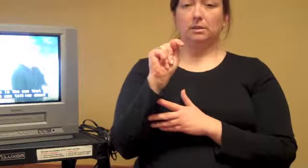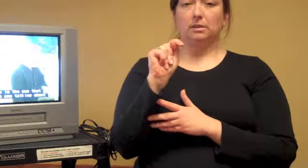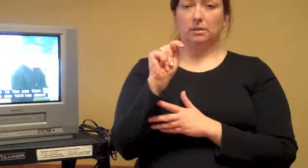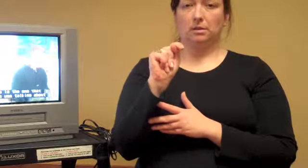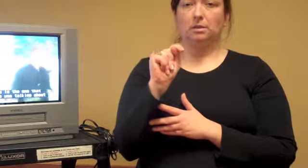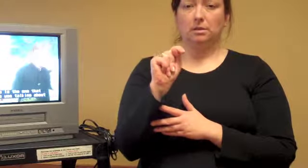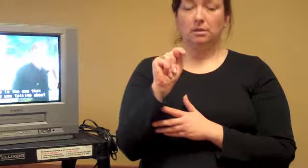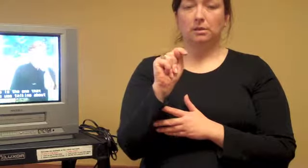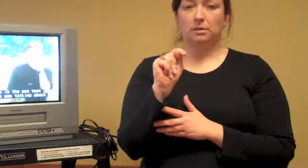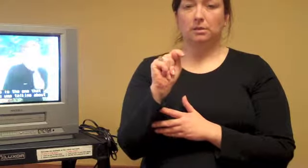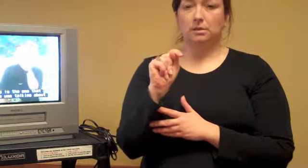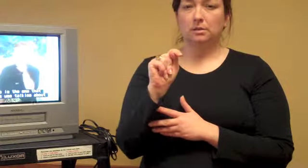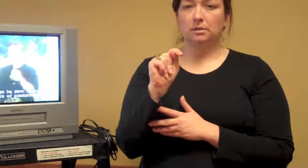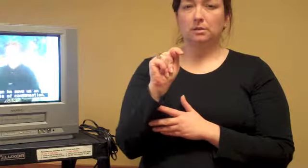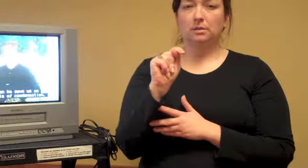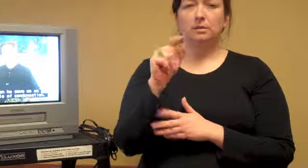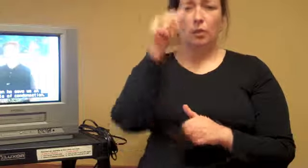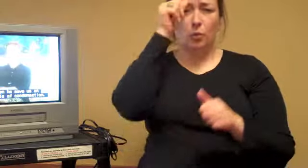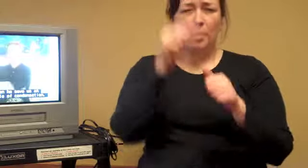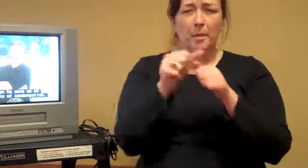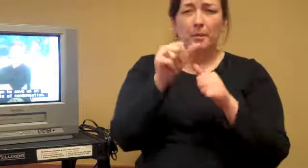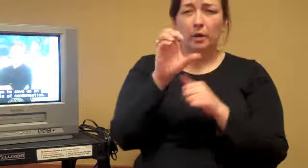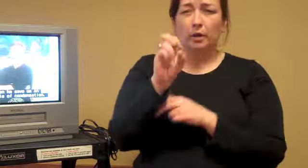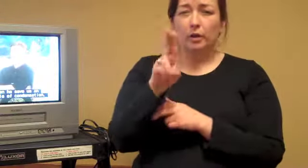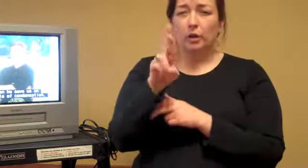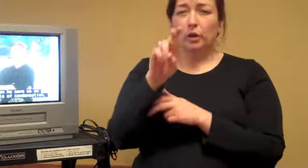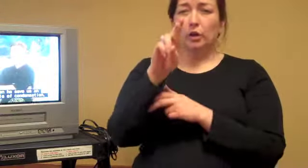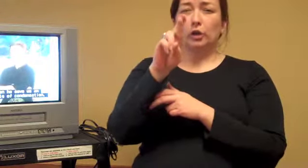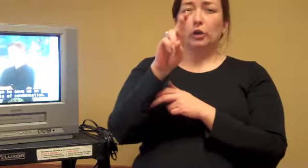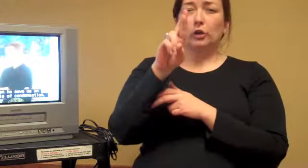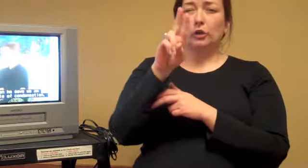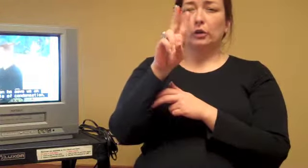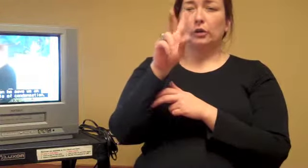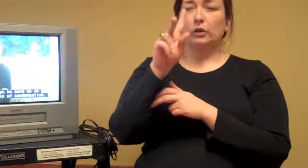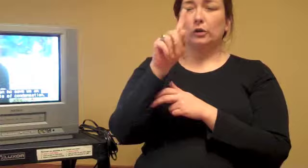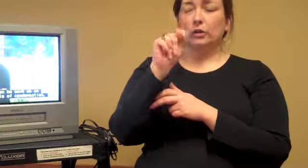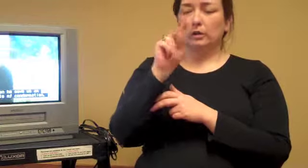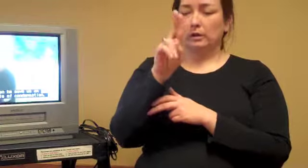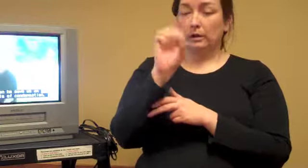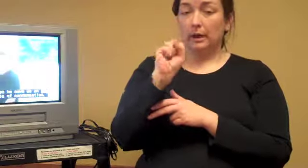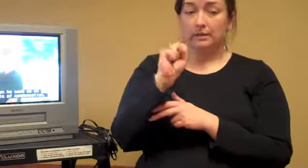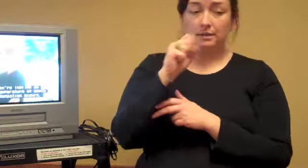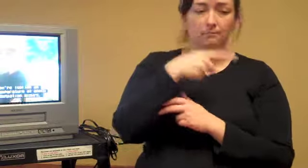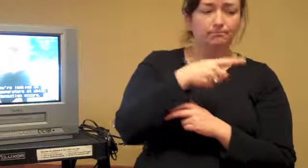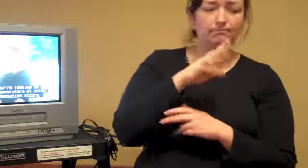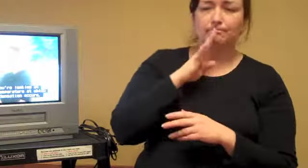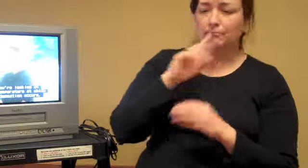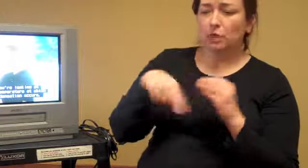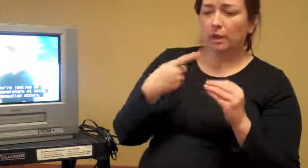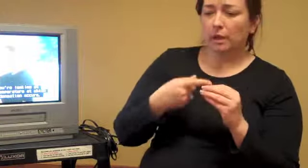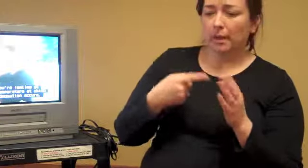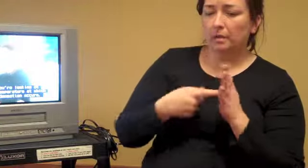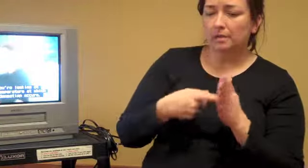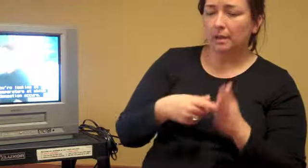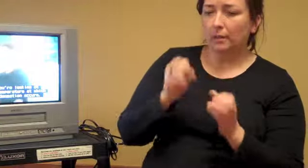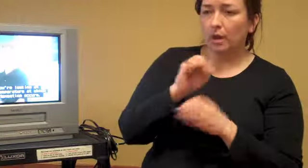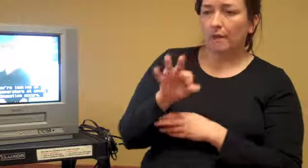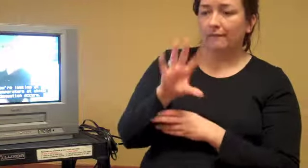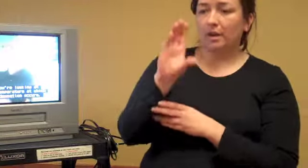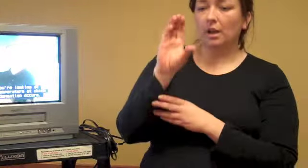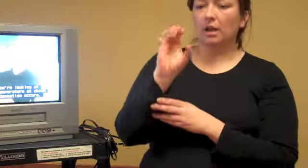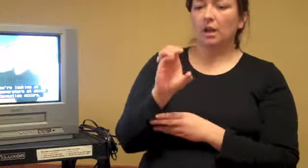This is the one that Curtis was talking about when he gave us an example of condensation. You're looking at the temperature at